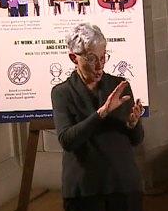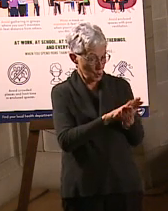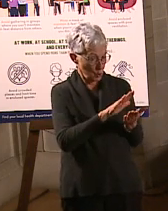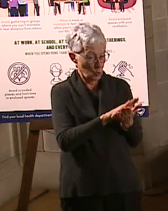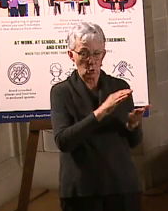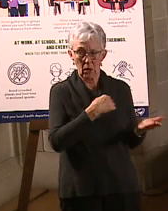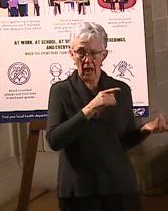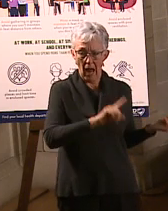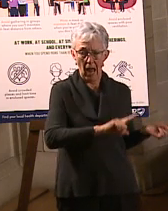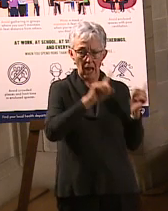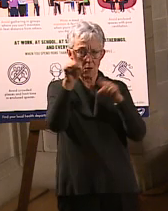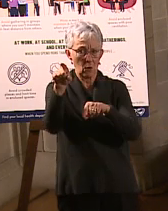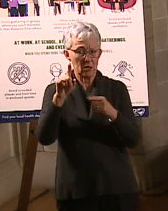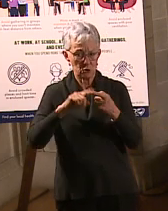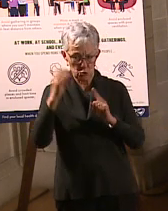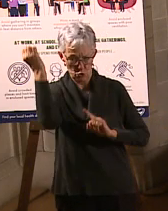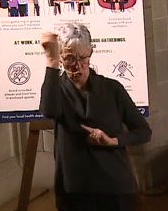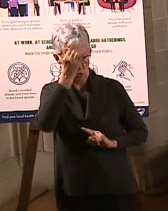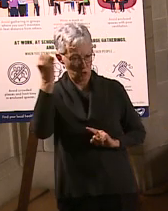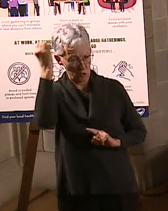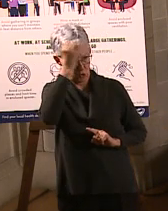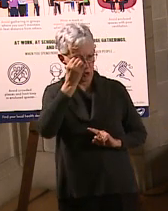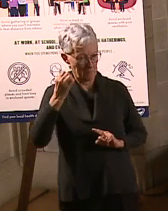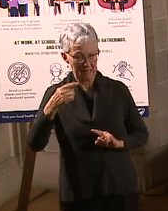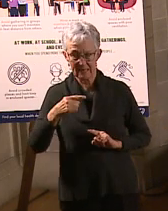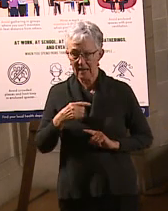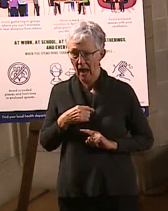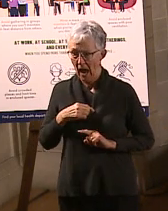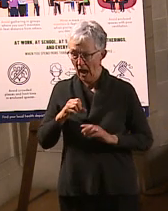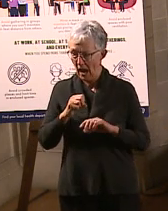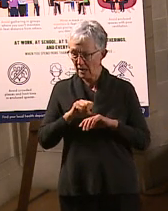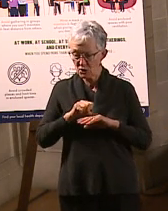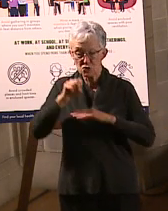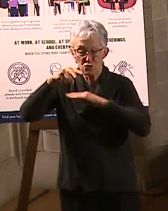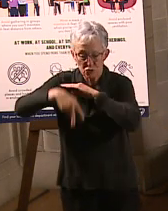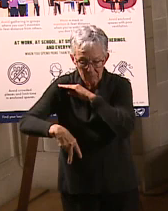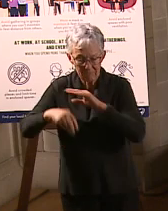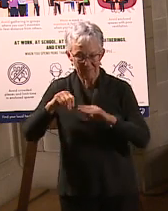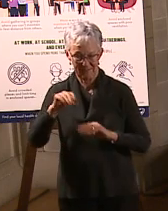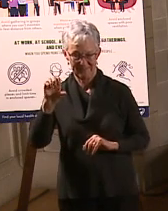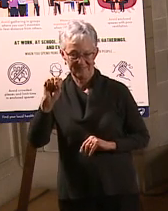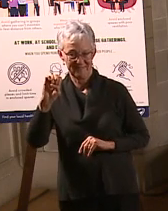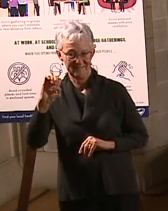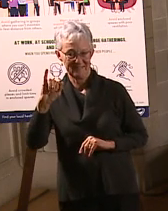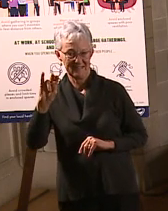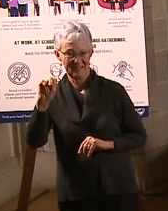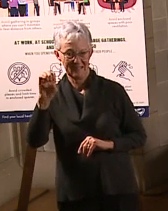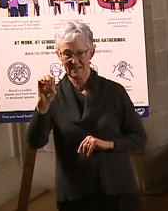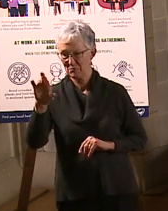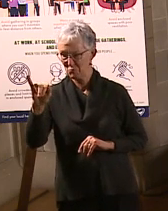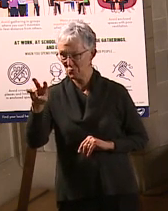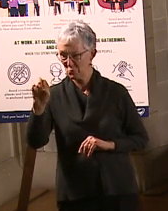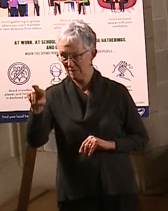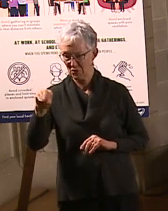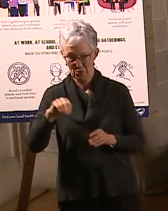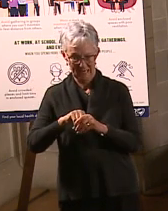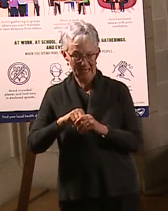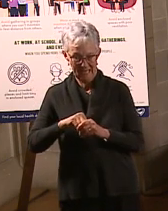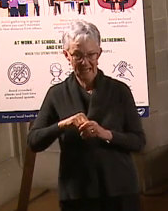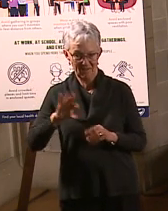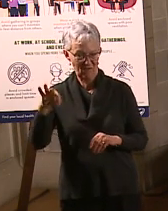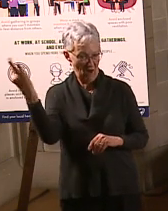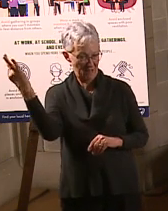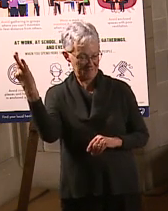Seine River with a buddy of mine in the middle of February. But all of those experiences and all those moments have been